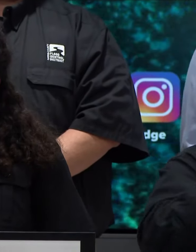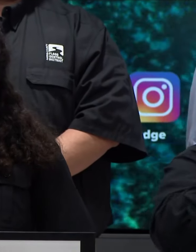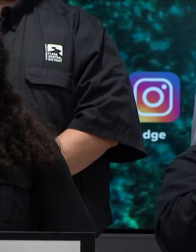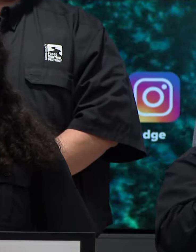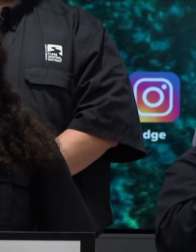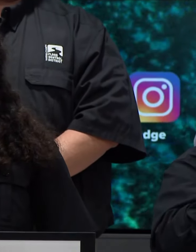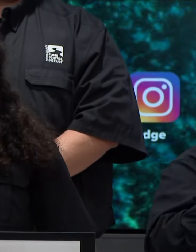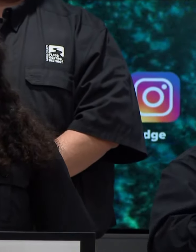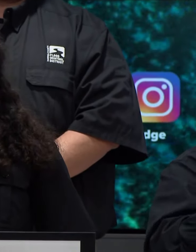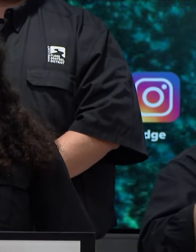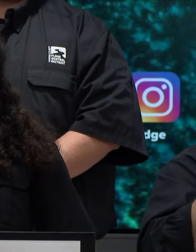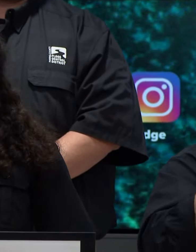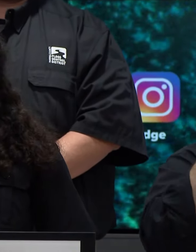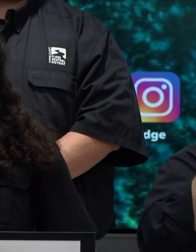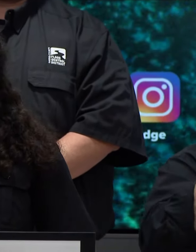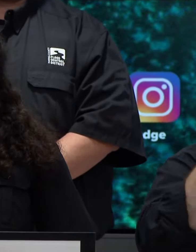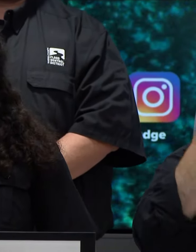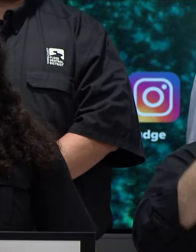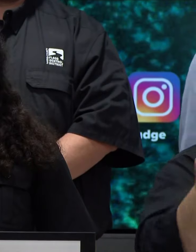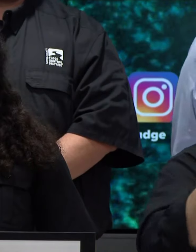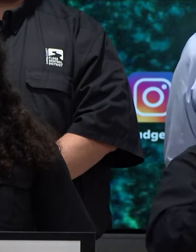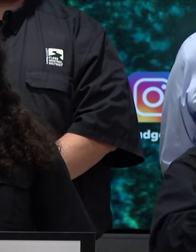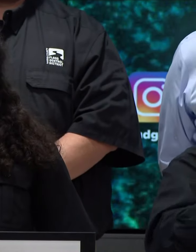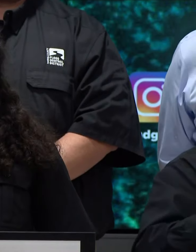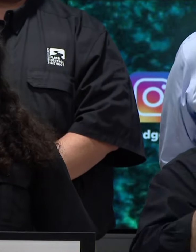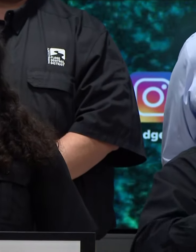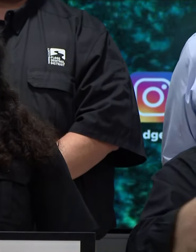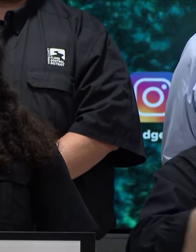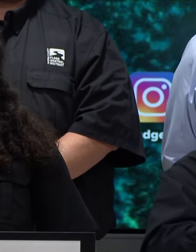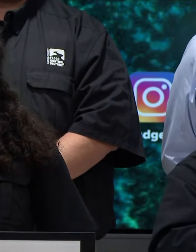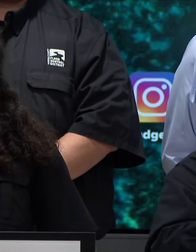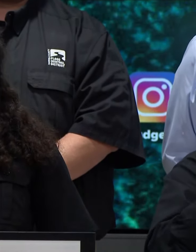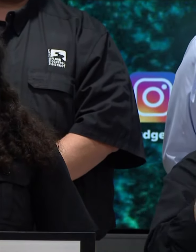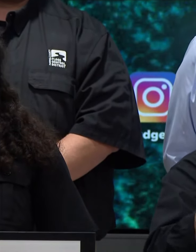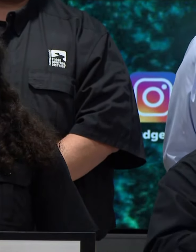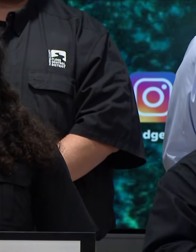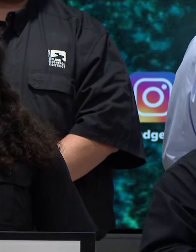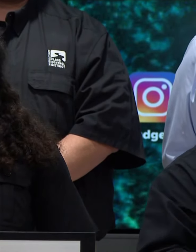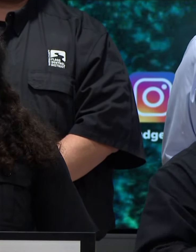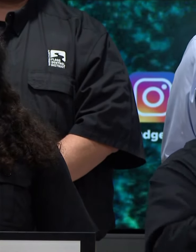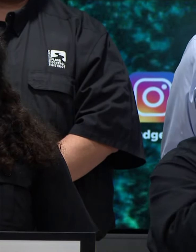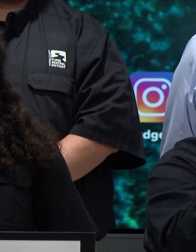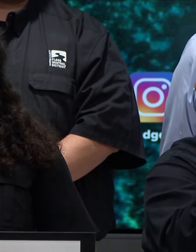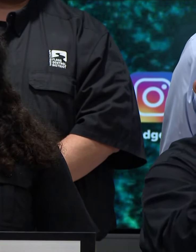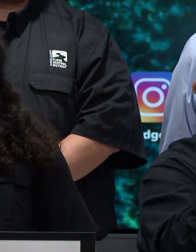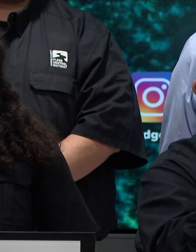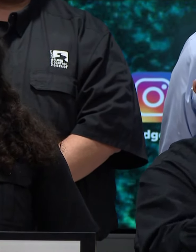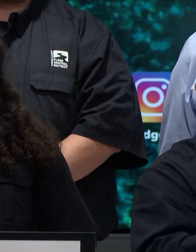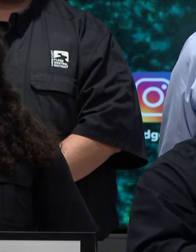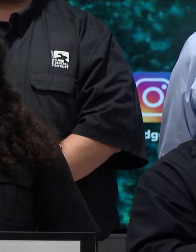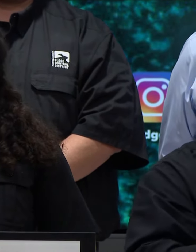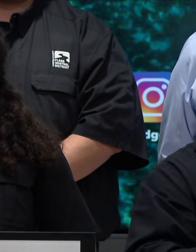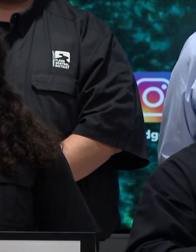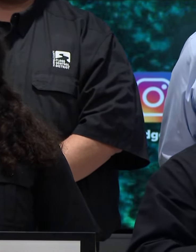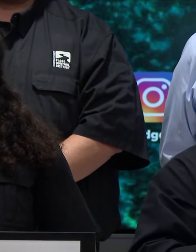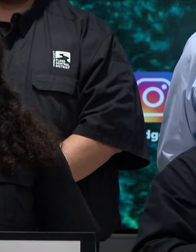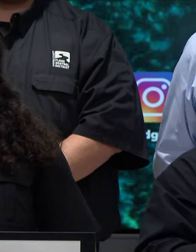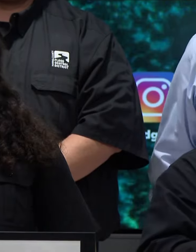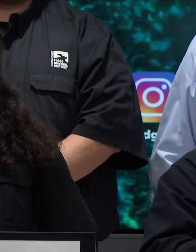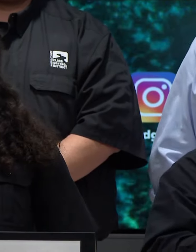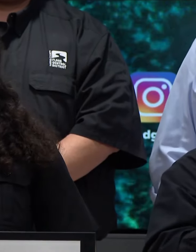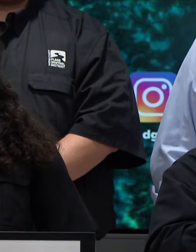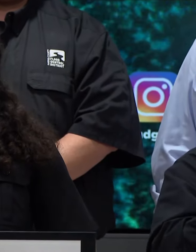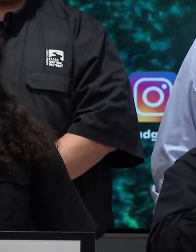more comfortable if this happens again. So here's some good news. President Biden's been trying to send